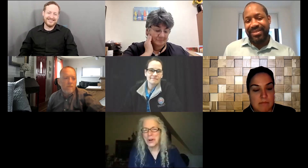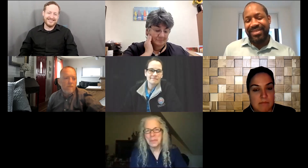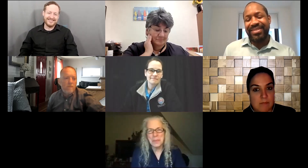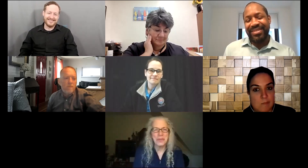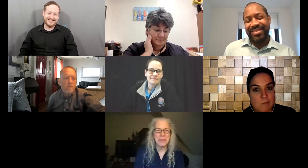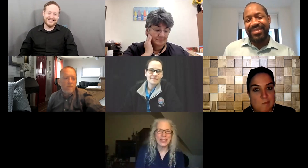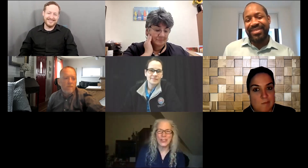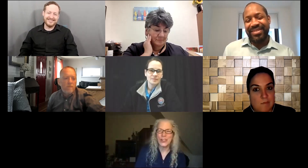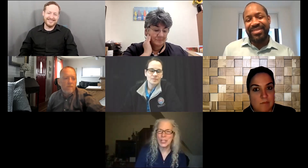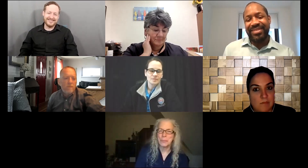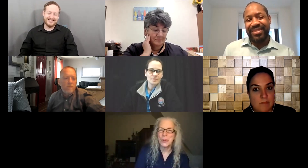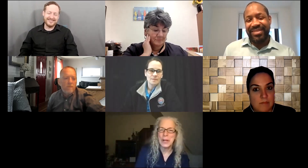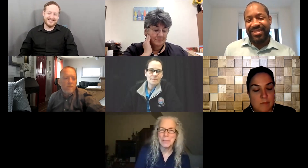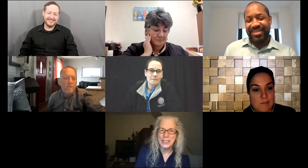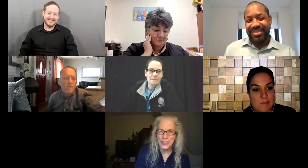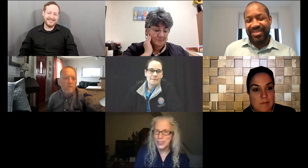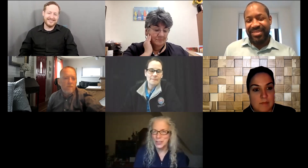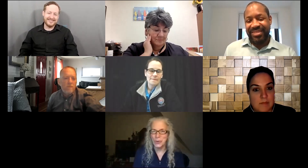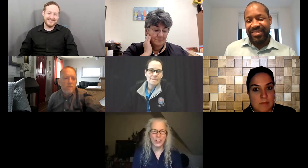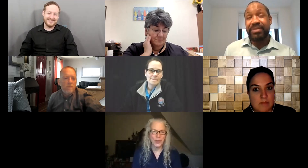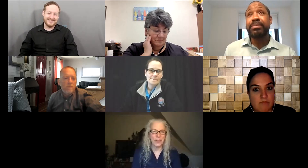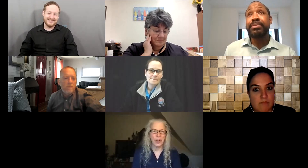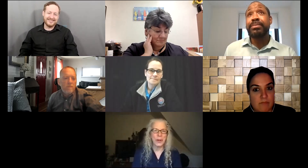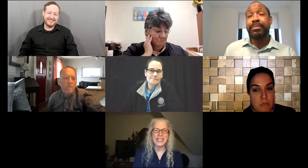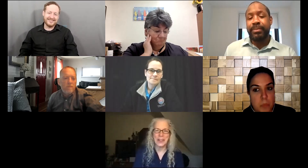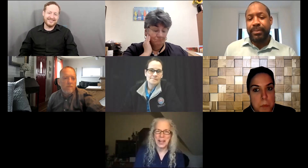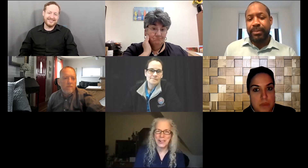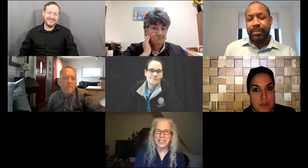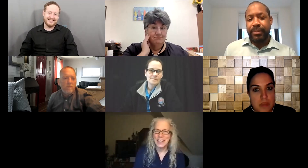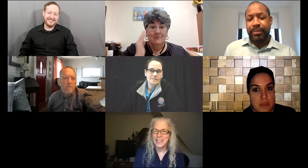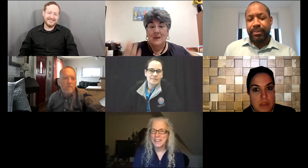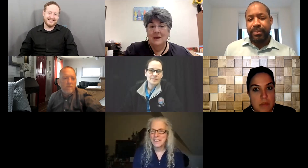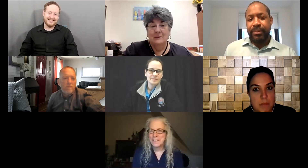could borrow people from Massachusetts, but nobody in Massachusetts wants to drive all the way to South